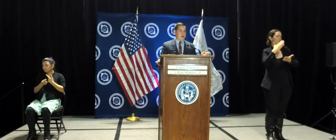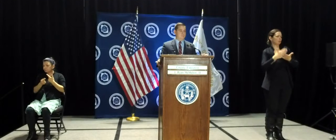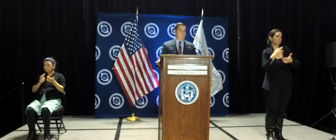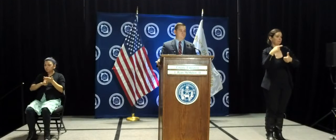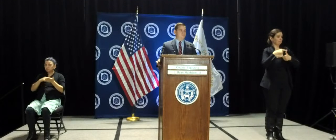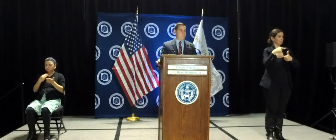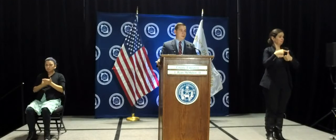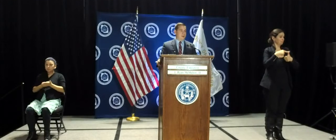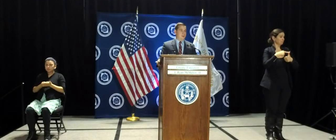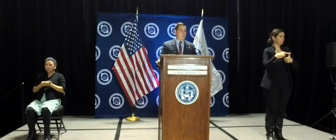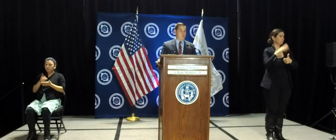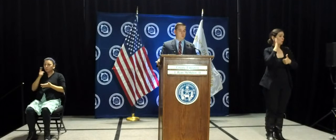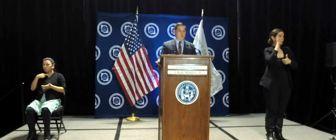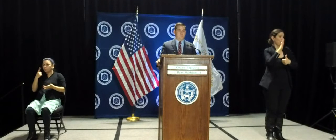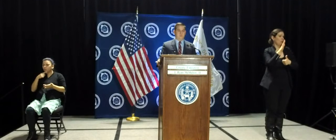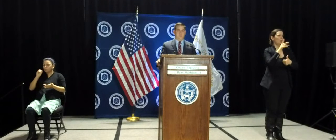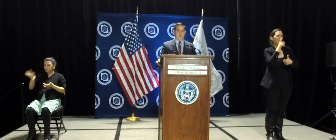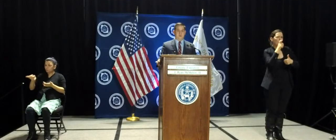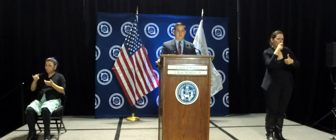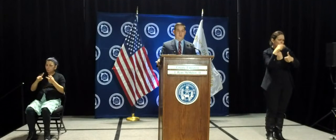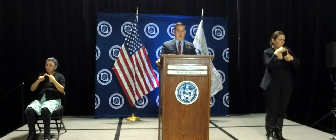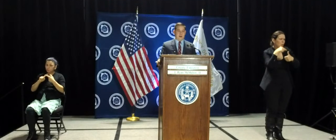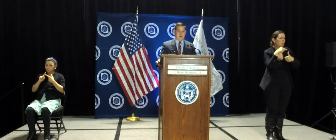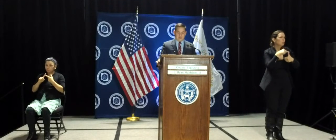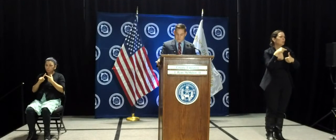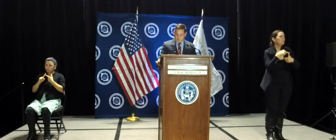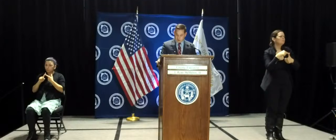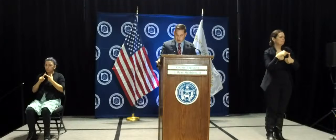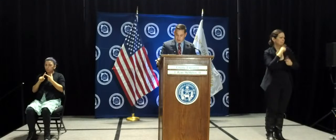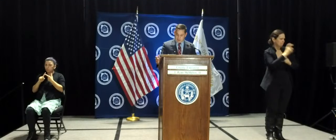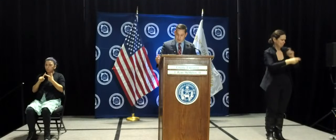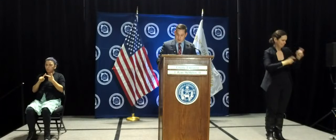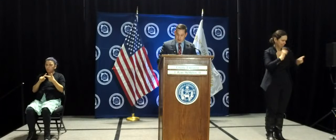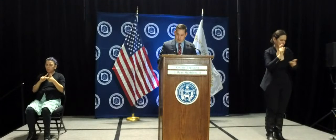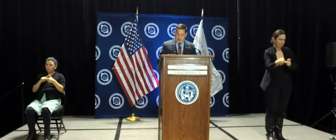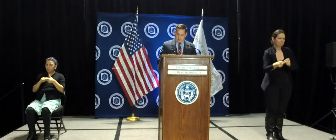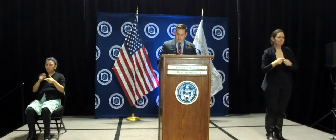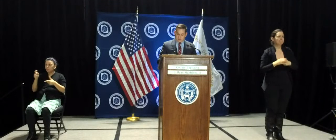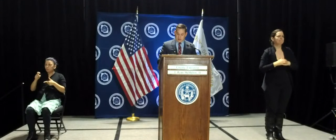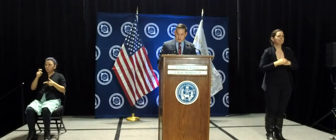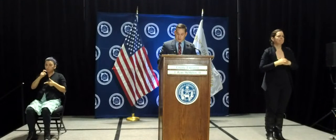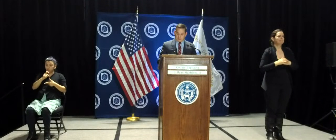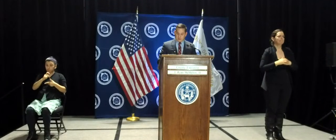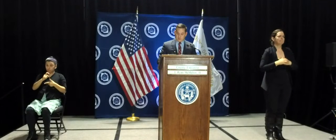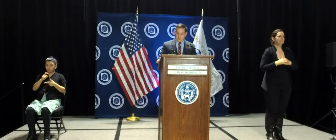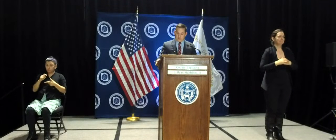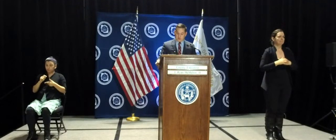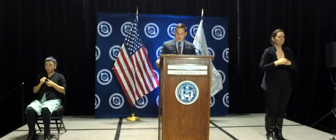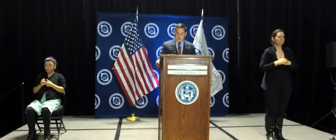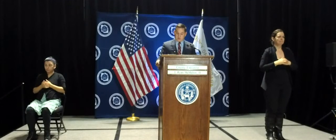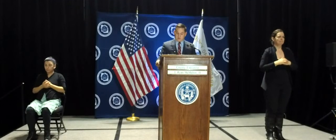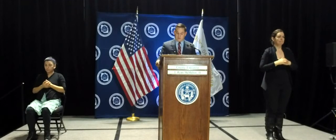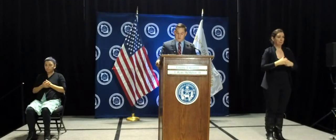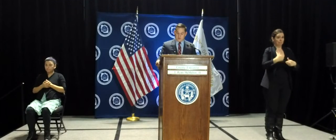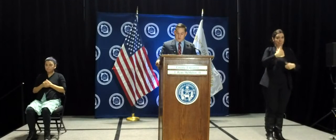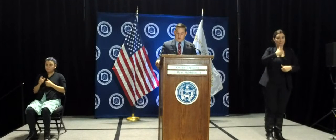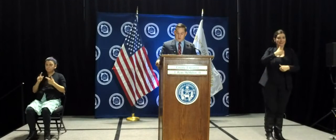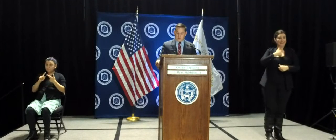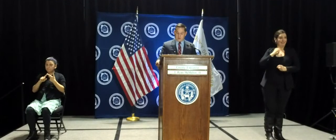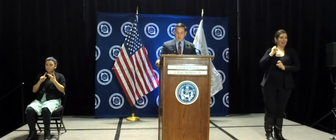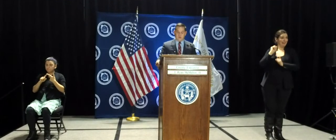the shot. There's only certain people that can give the shot. I can't give the shot. The second is certainly the logistics of